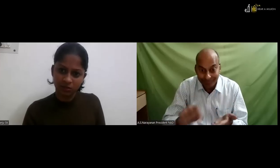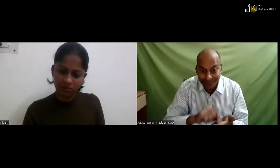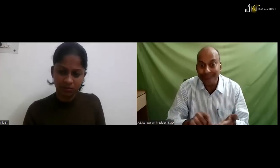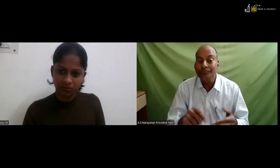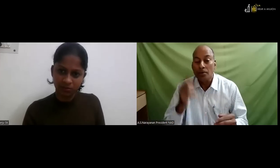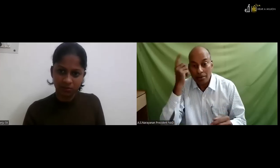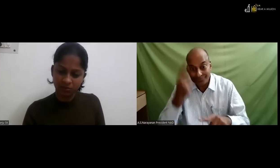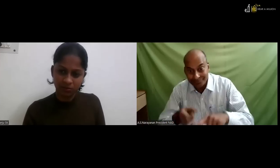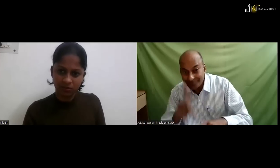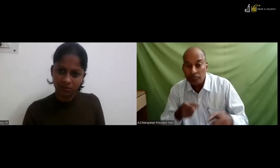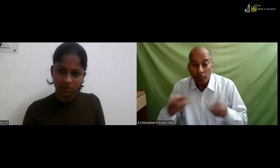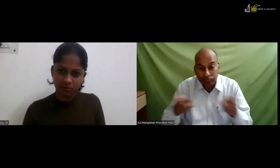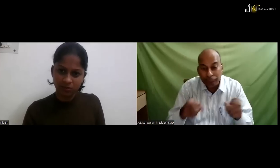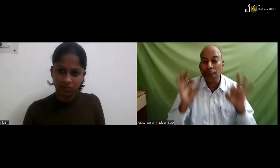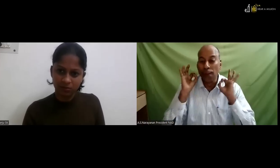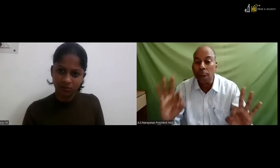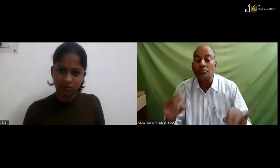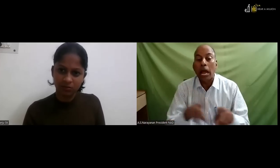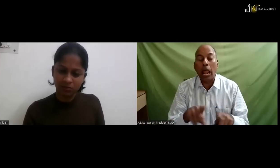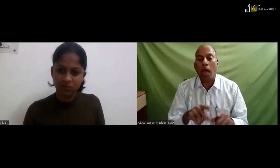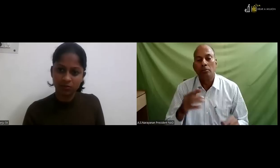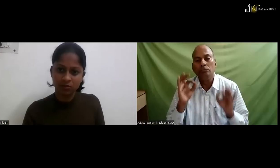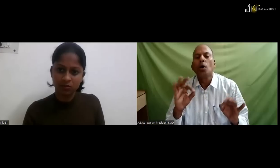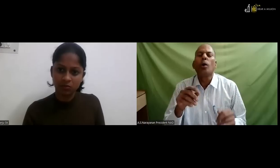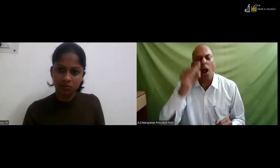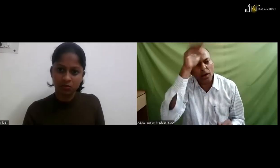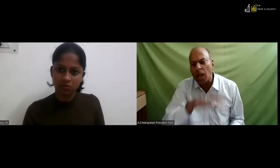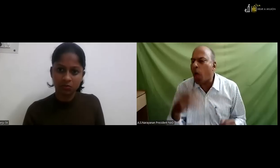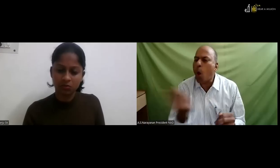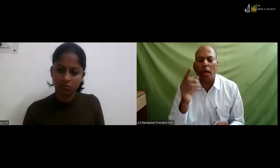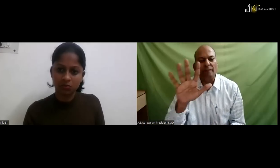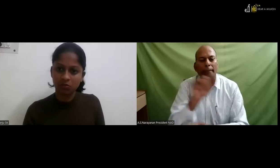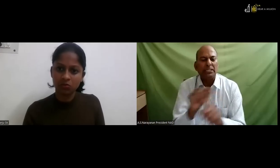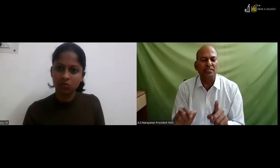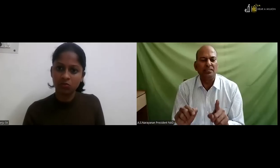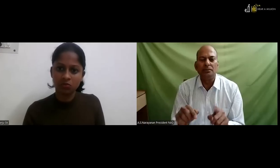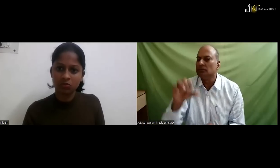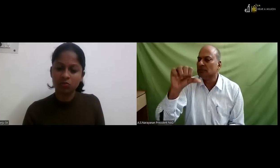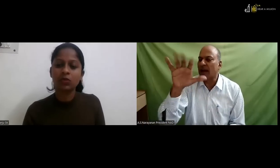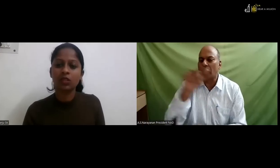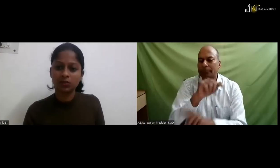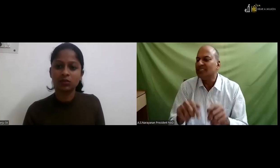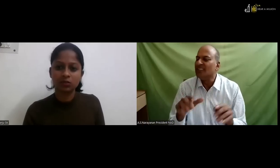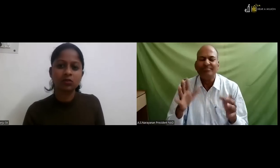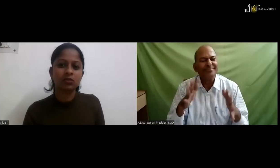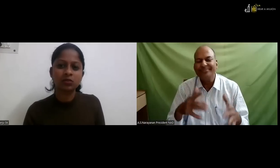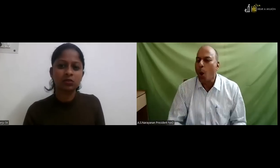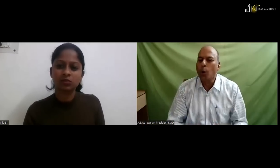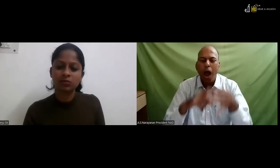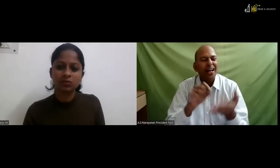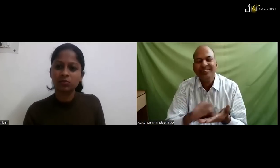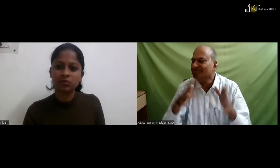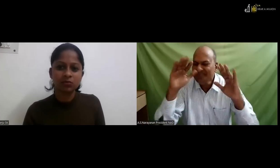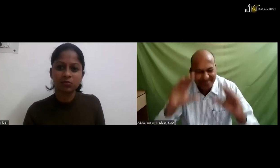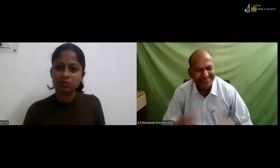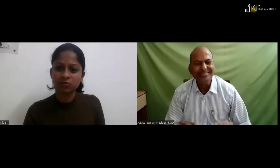See, the deaf education, when we talk about it, the proper education in India, we have just 5% of good education.